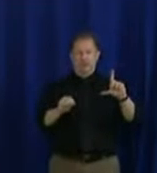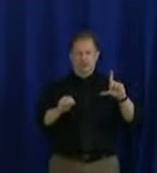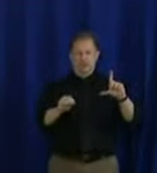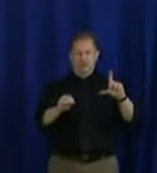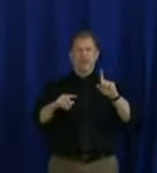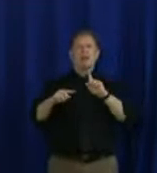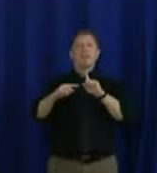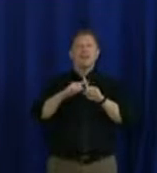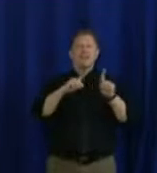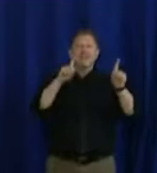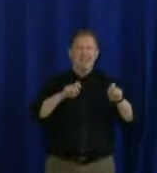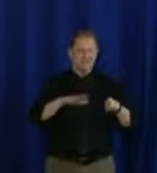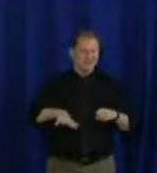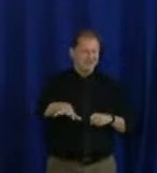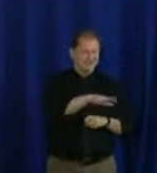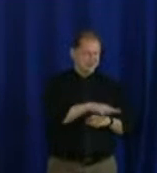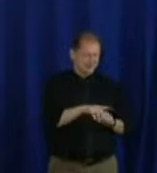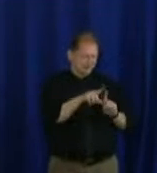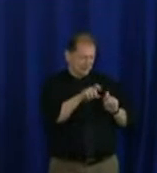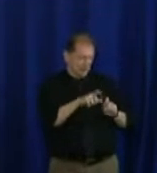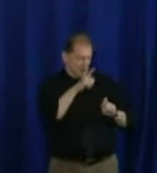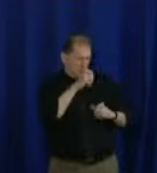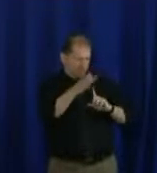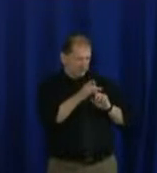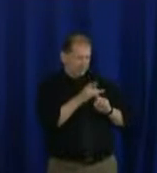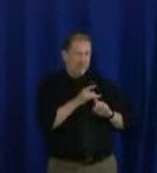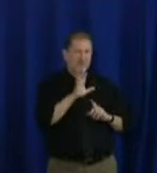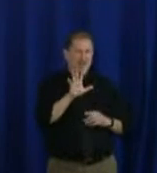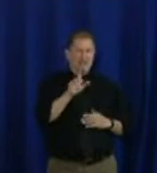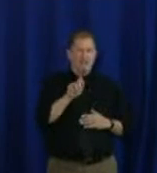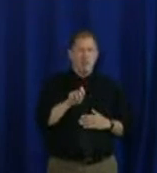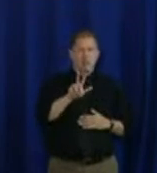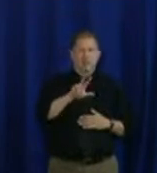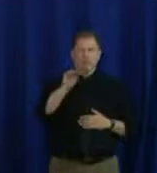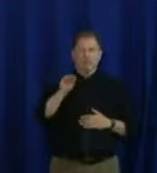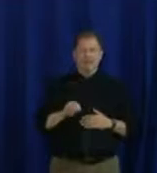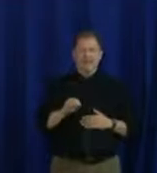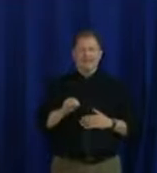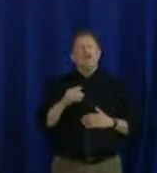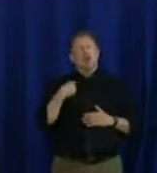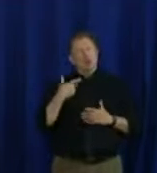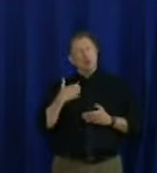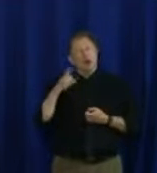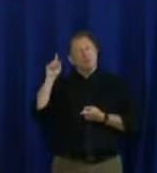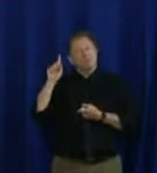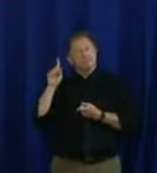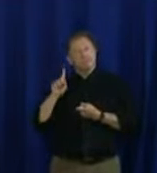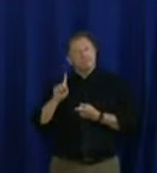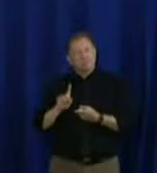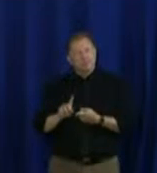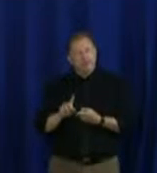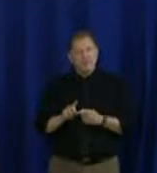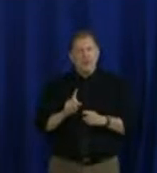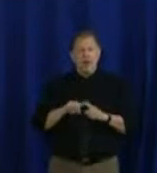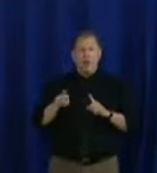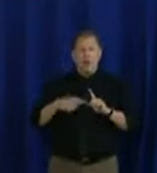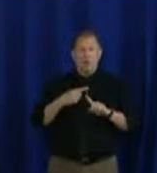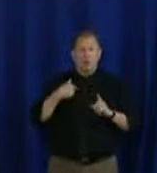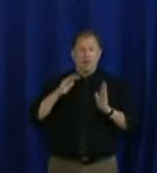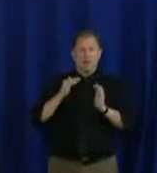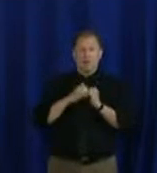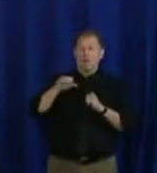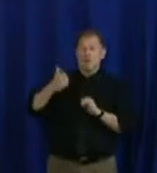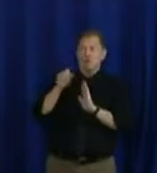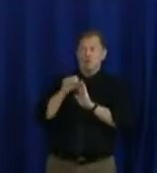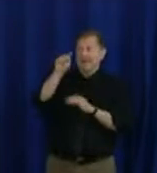increase. We'd like that number to be below 5%, working to drive it down. But where we're comparing across jurisdictions,